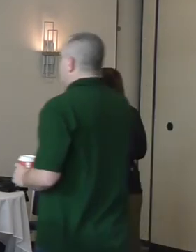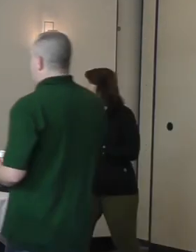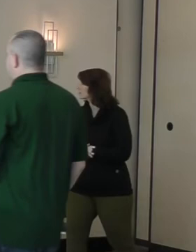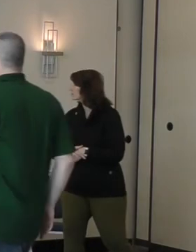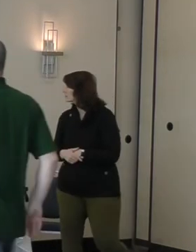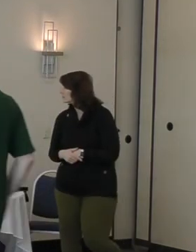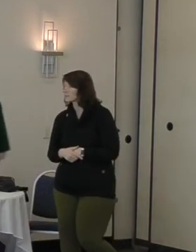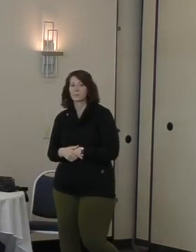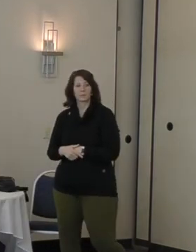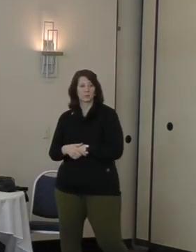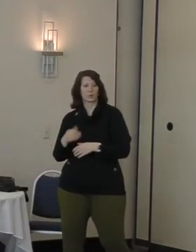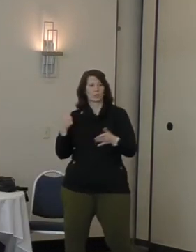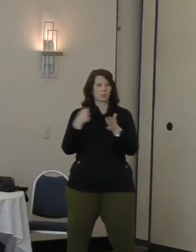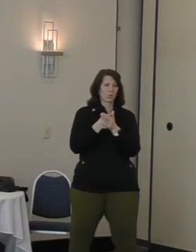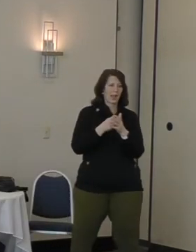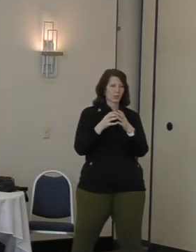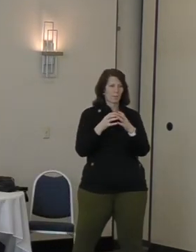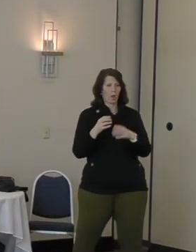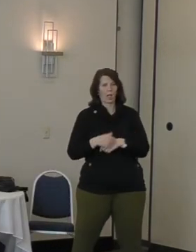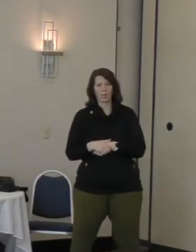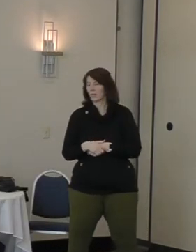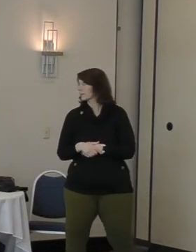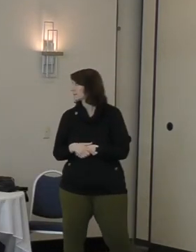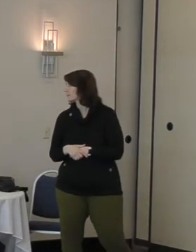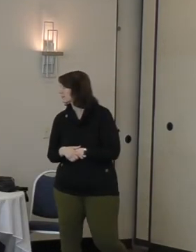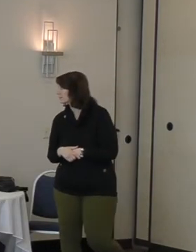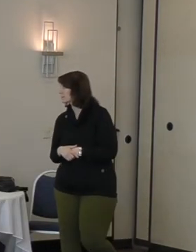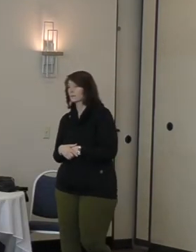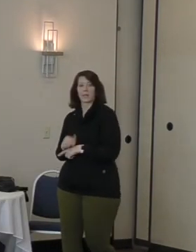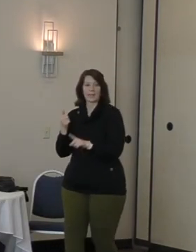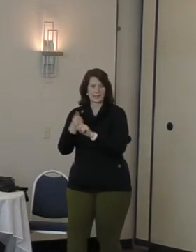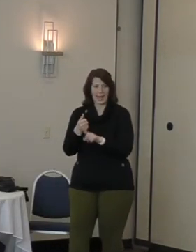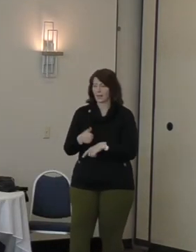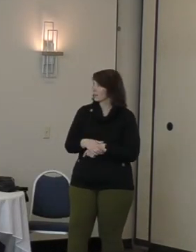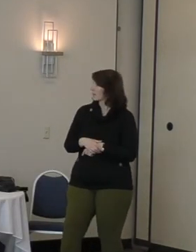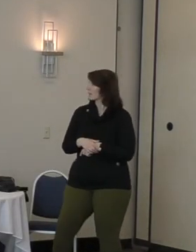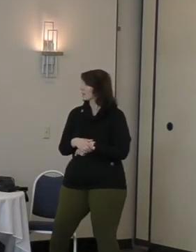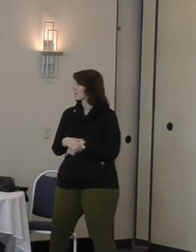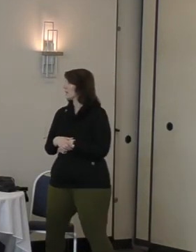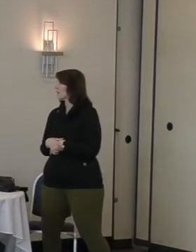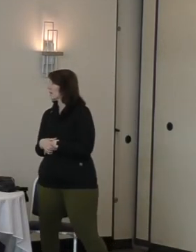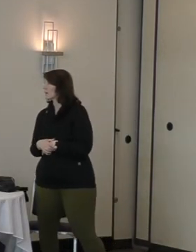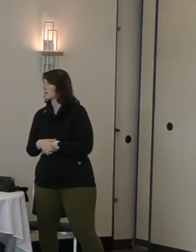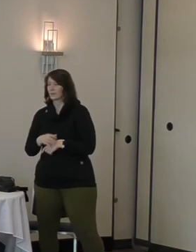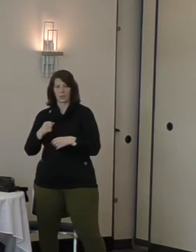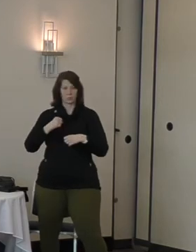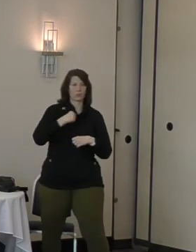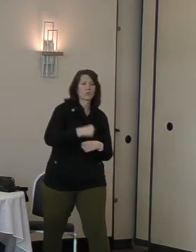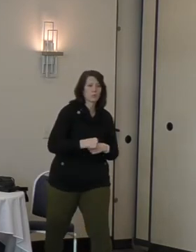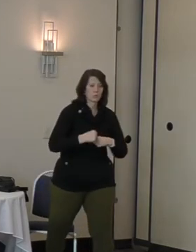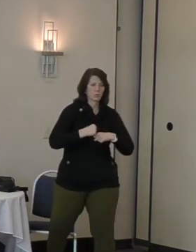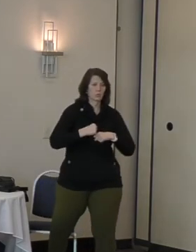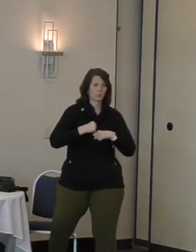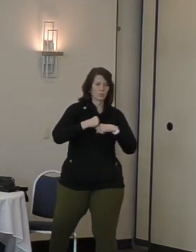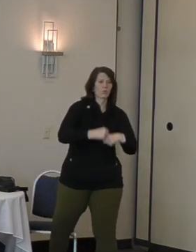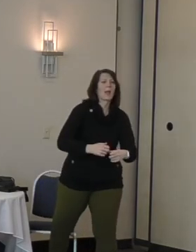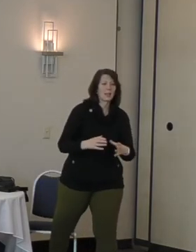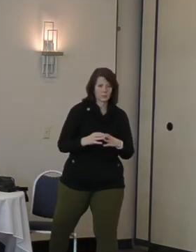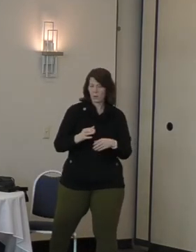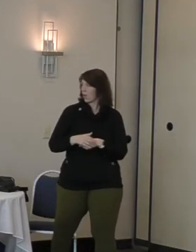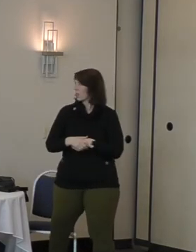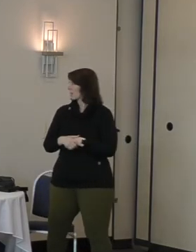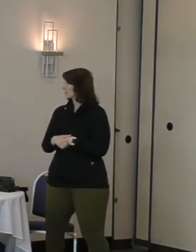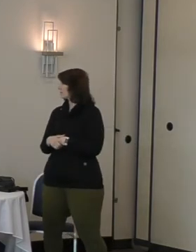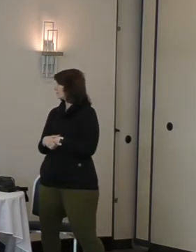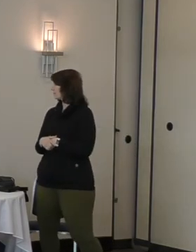They took a crash ball in. All right, you got a tackle here. They ran another crash ball off of this. All